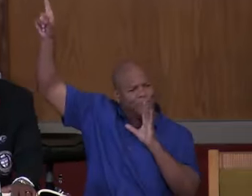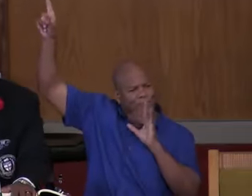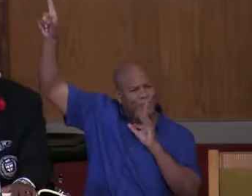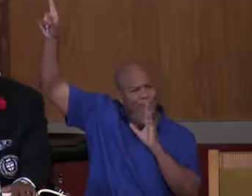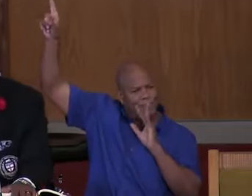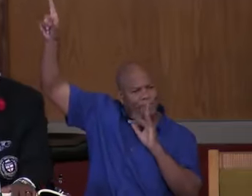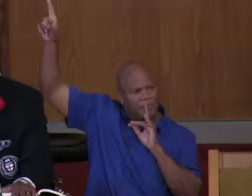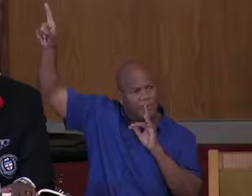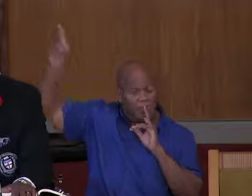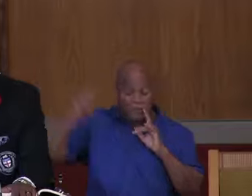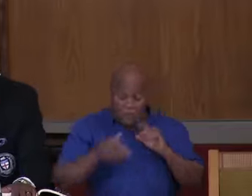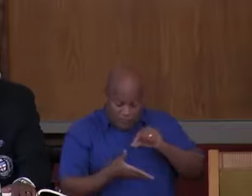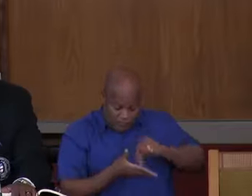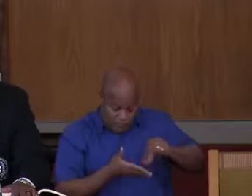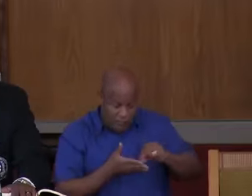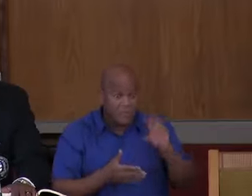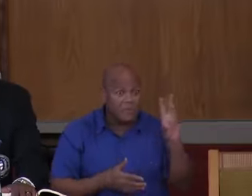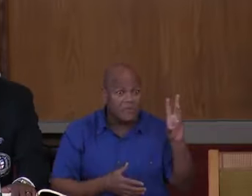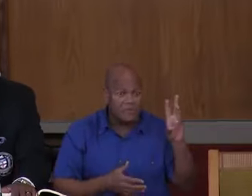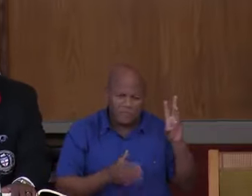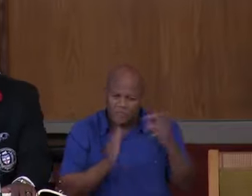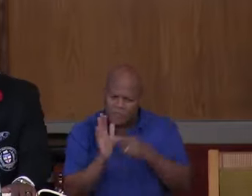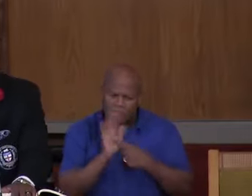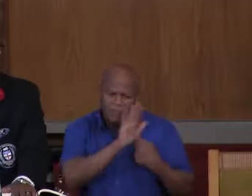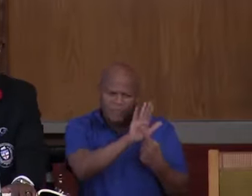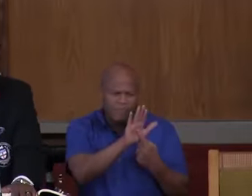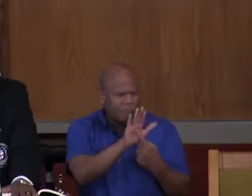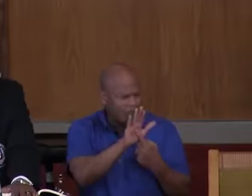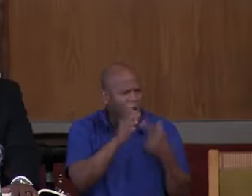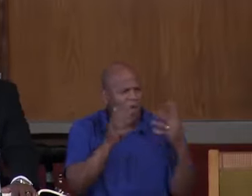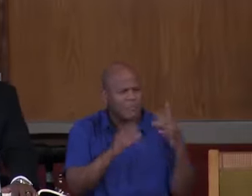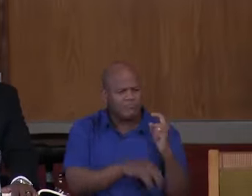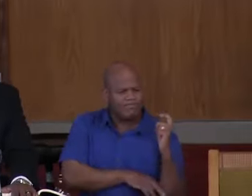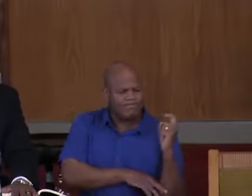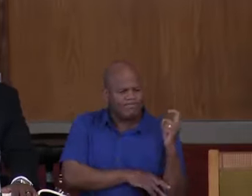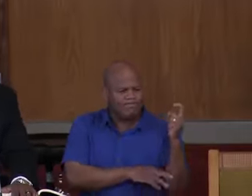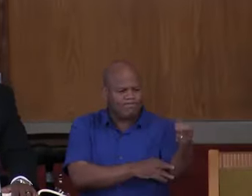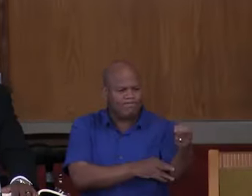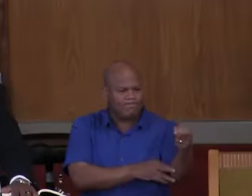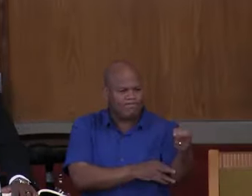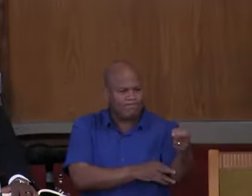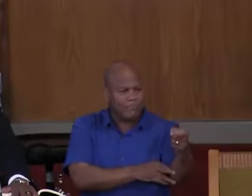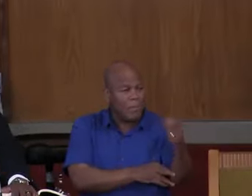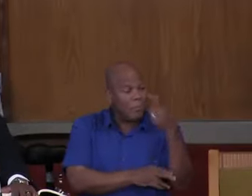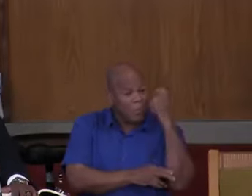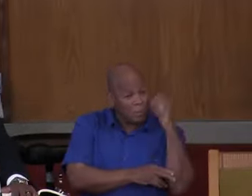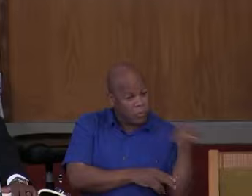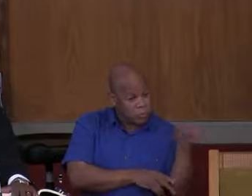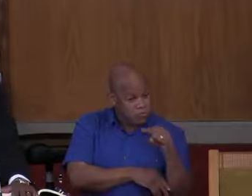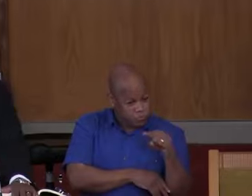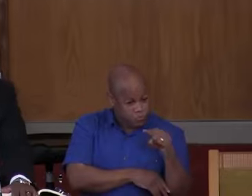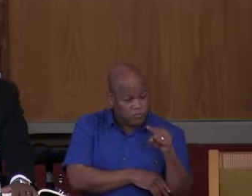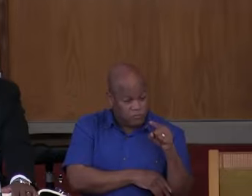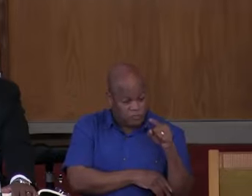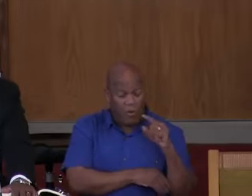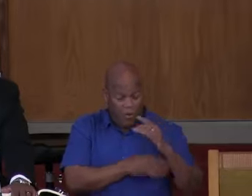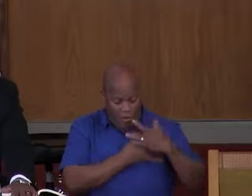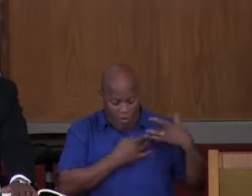the B part of verse 6, it is a reference to a word God had already given him. Since you wholeheartedly trusted